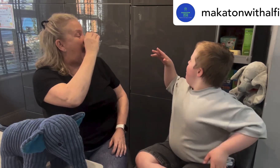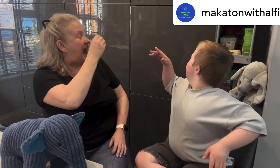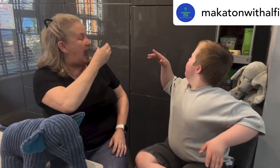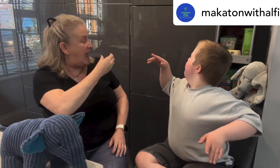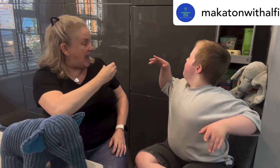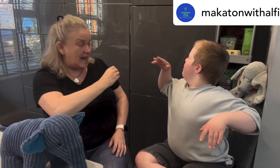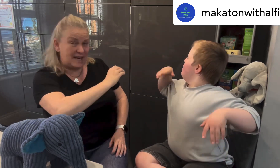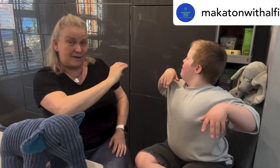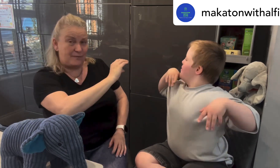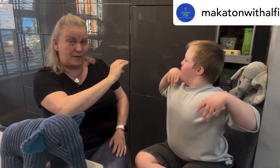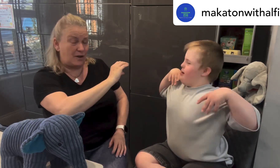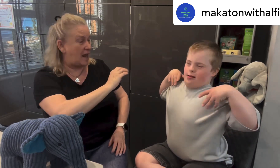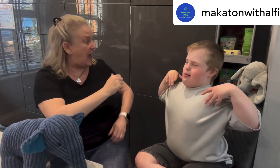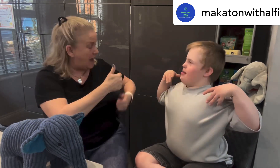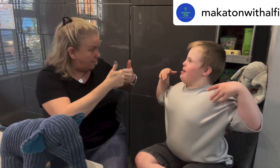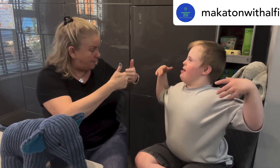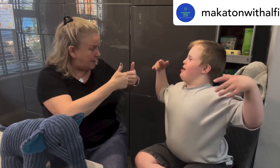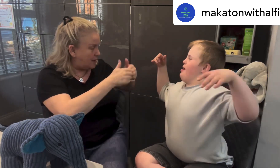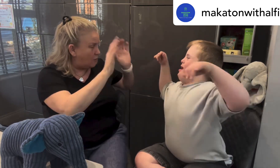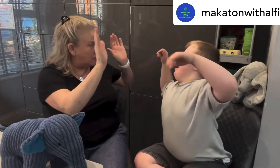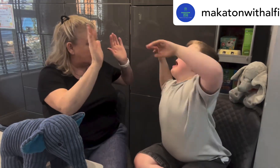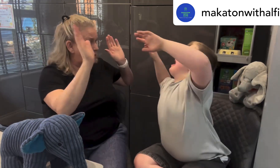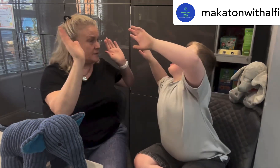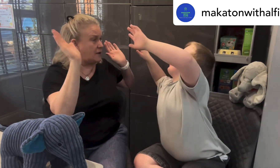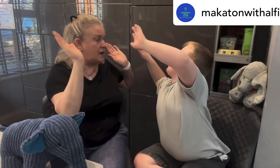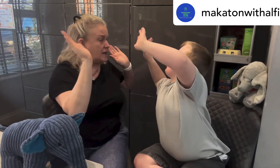Yeah. Elephant. Alfie, awesome signing and